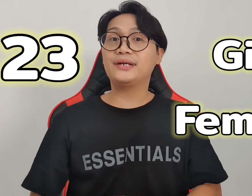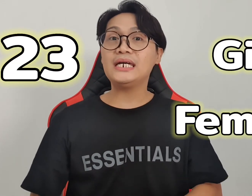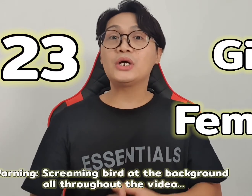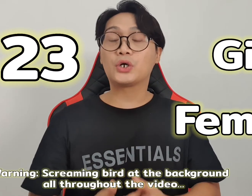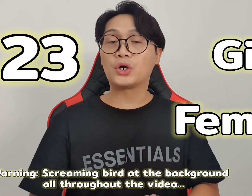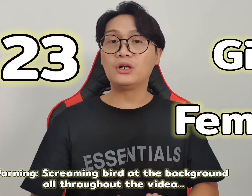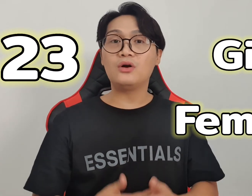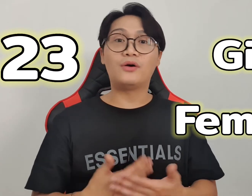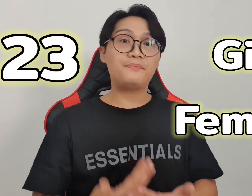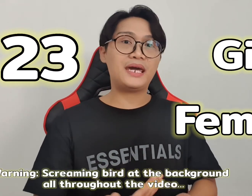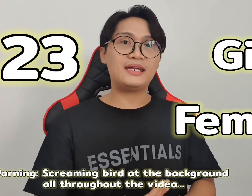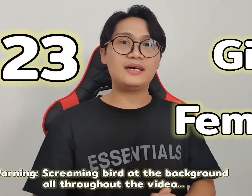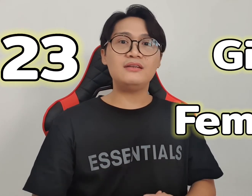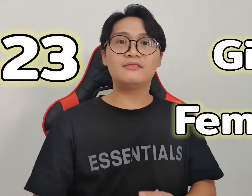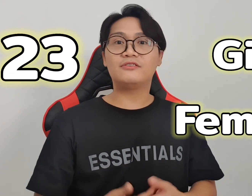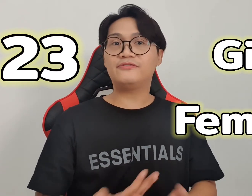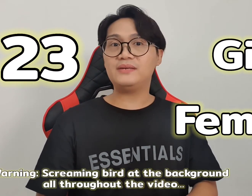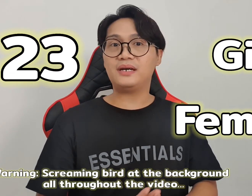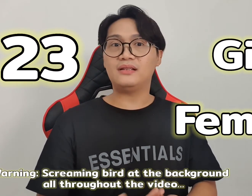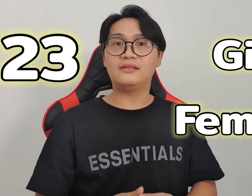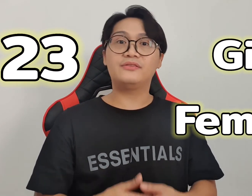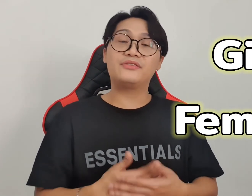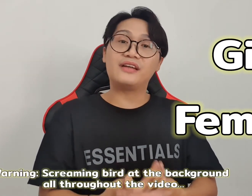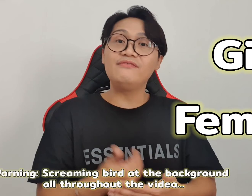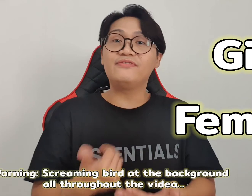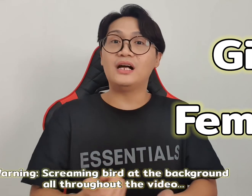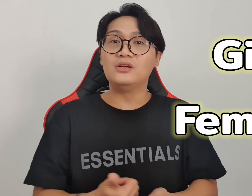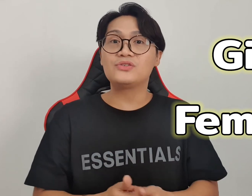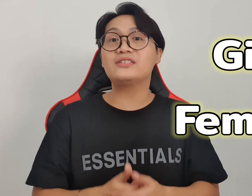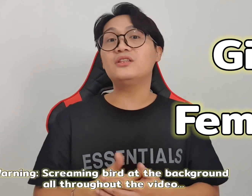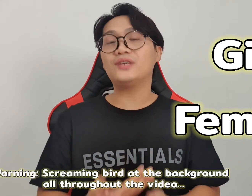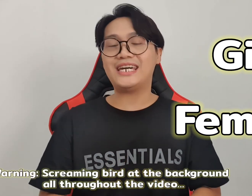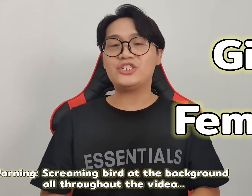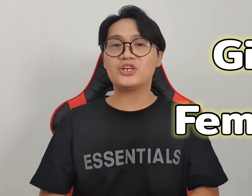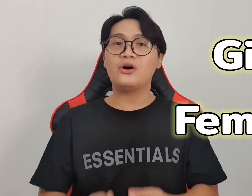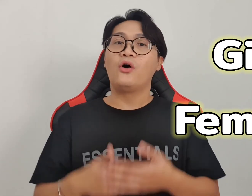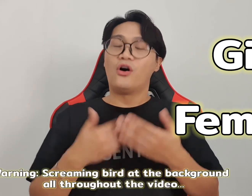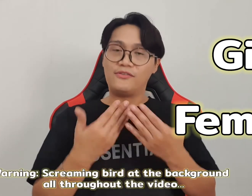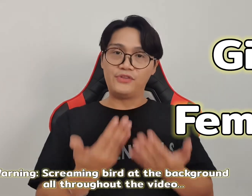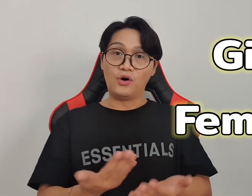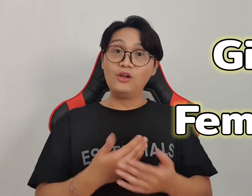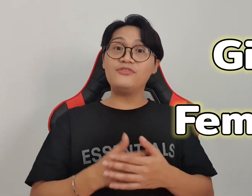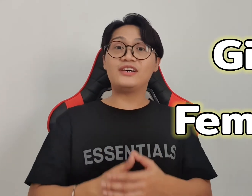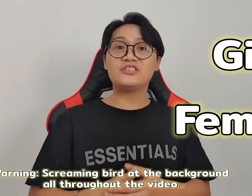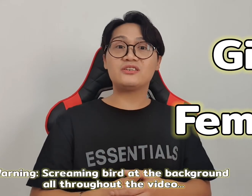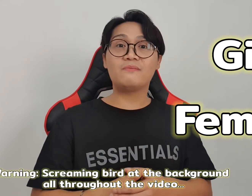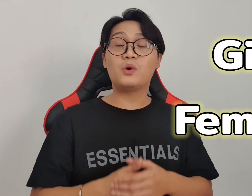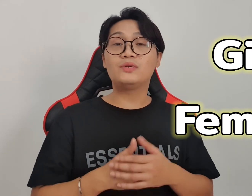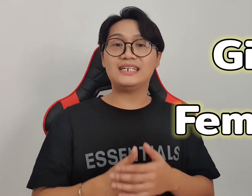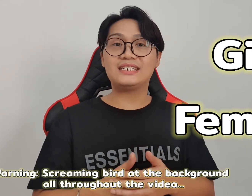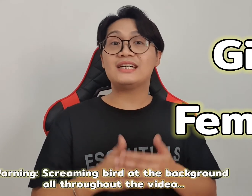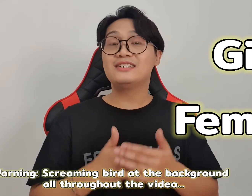23, girl or maiden or female. The thumb follows the location of the old-fashioned bonnet